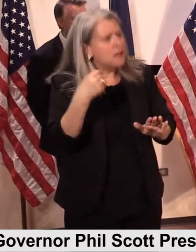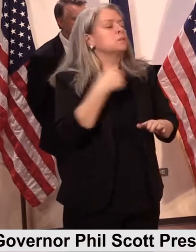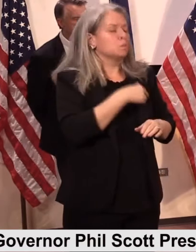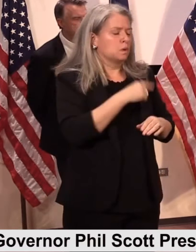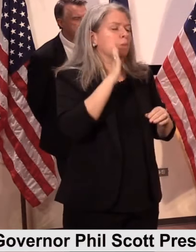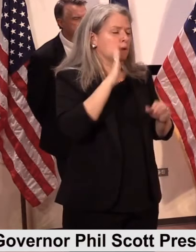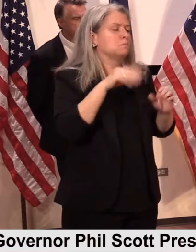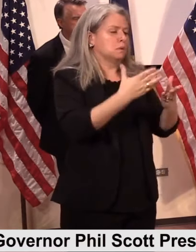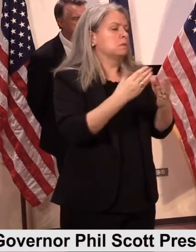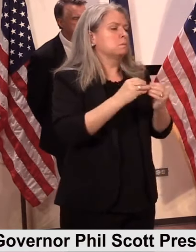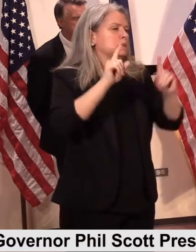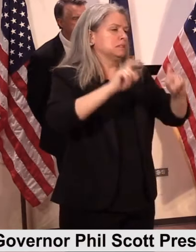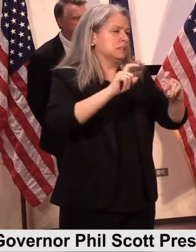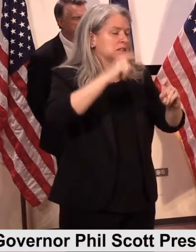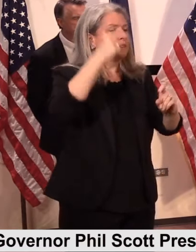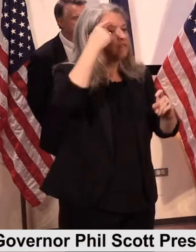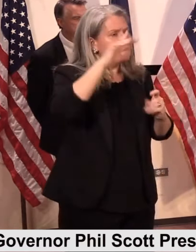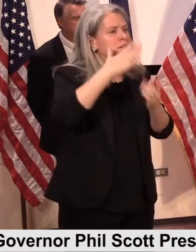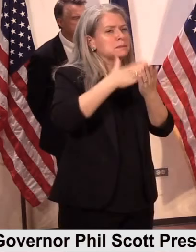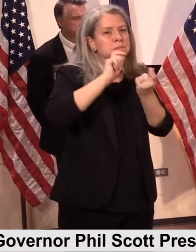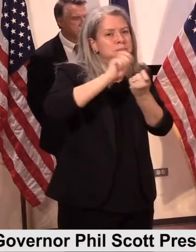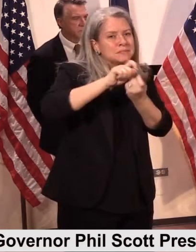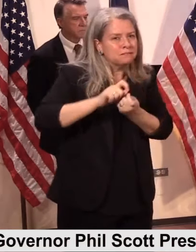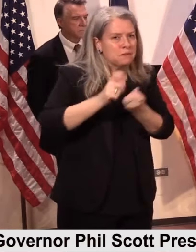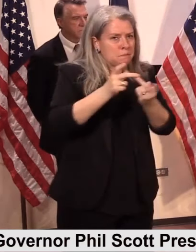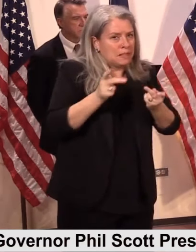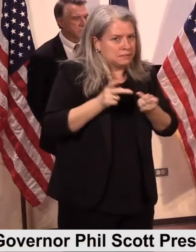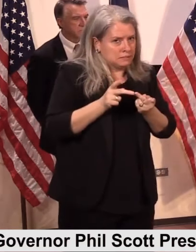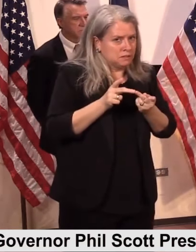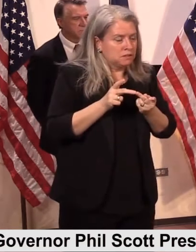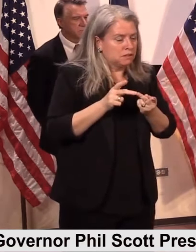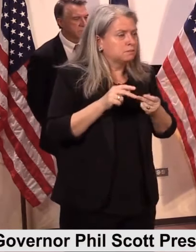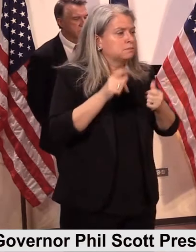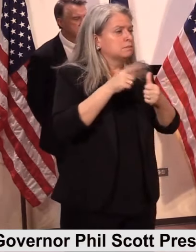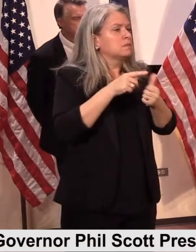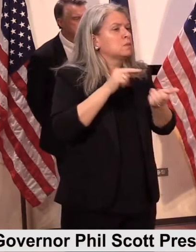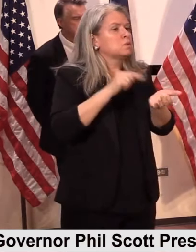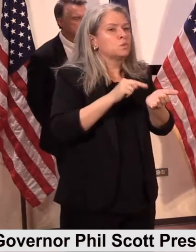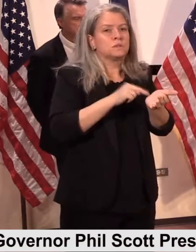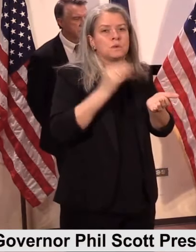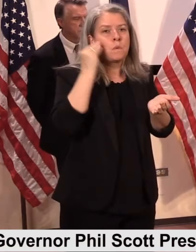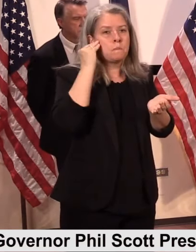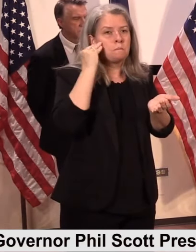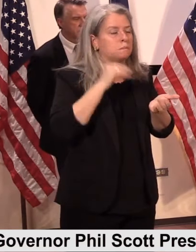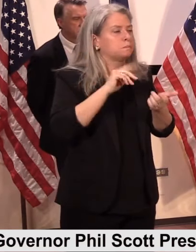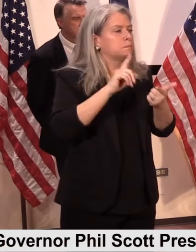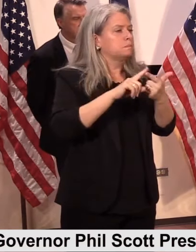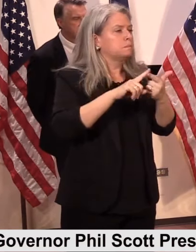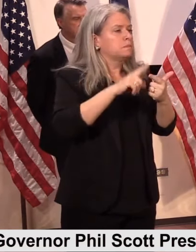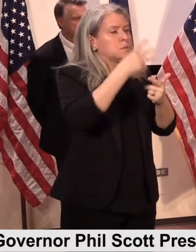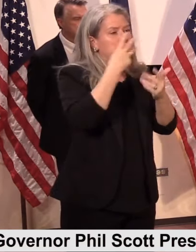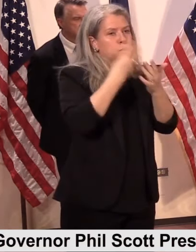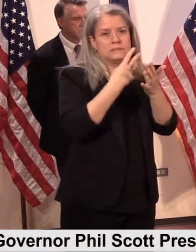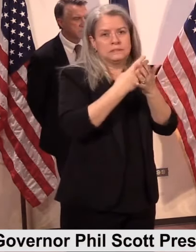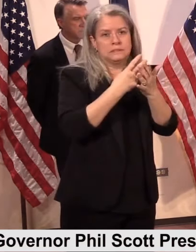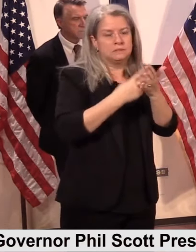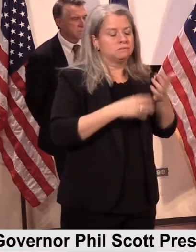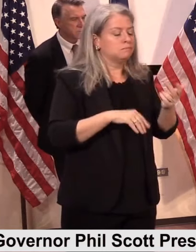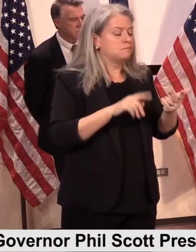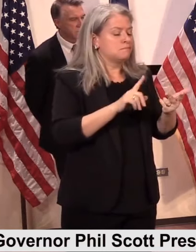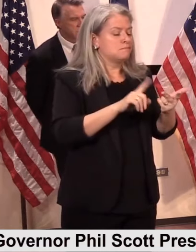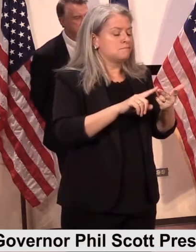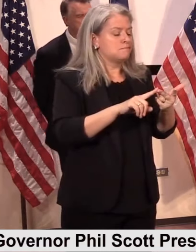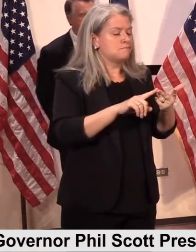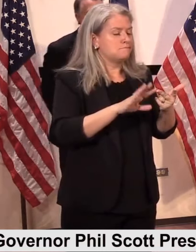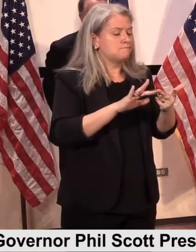testing for the residential treatment institutions, facilities, assisted nursing homes, living facilities, correction state facilities, psychiatric care facilities,